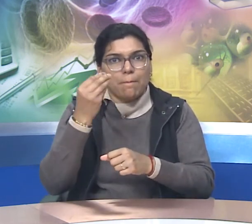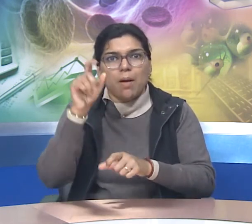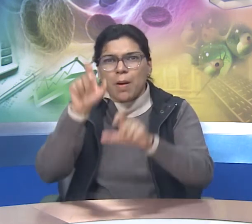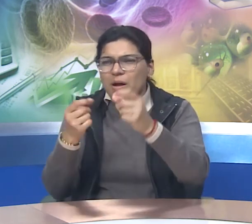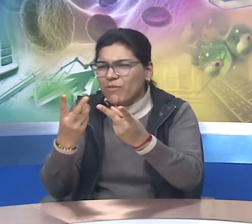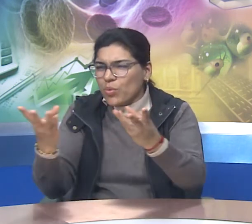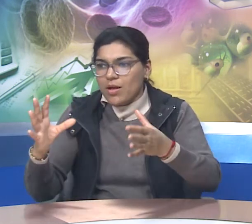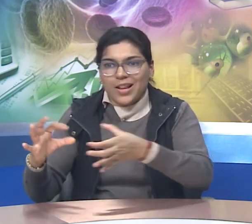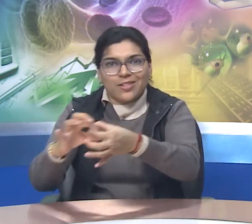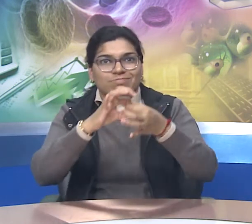improve customer